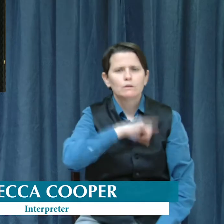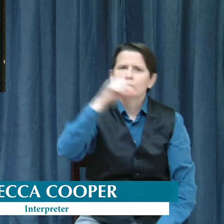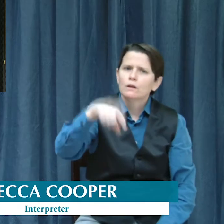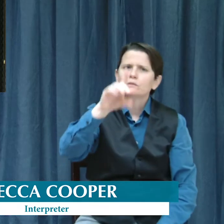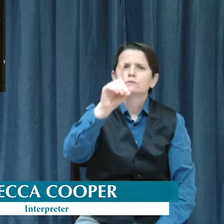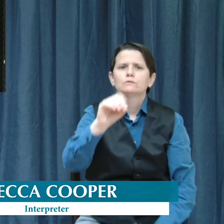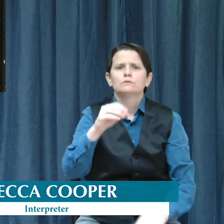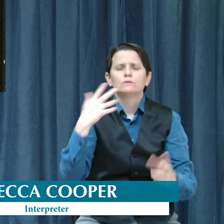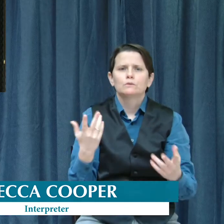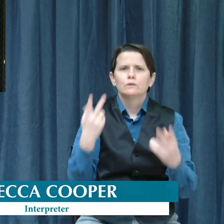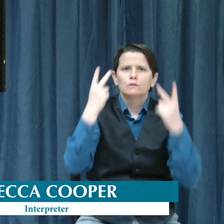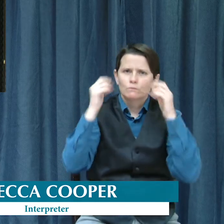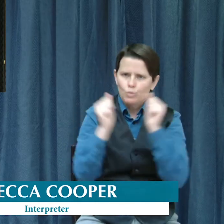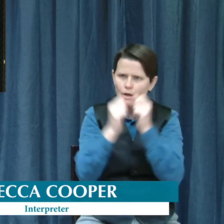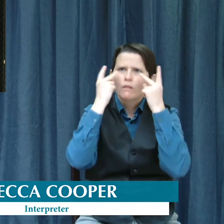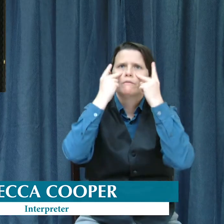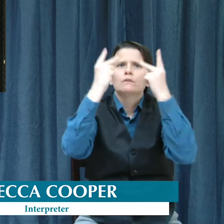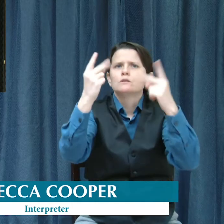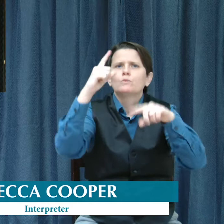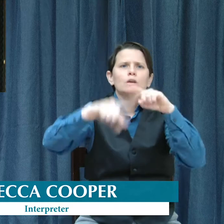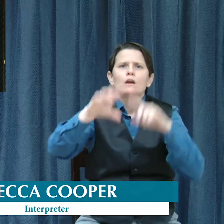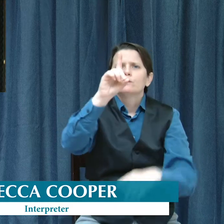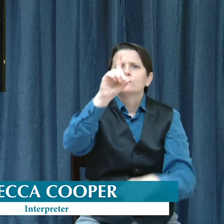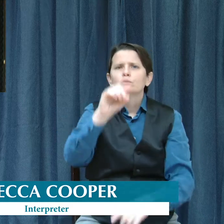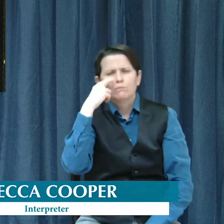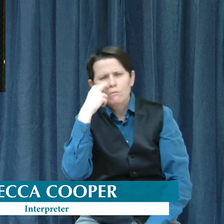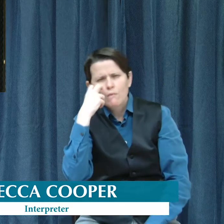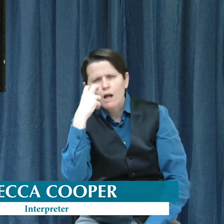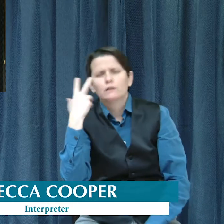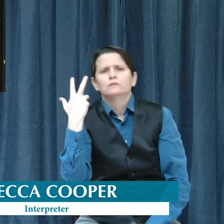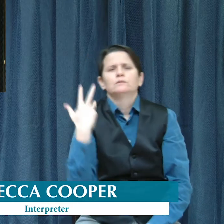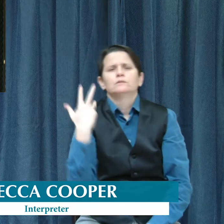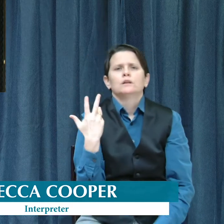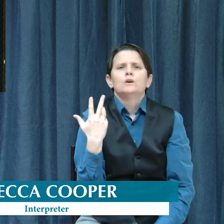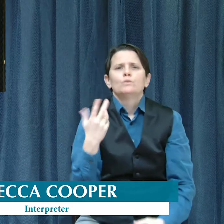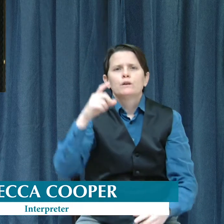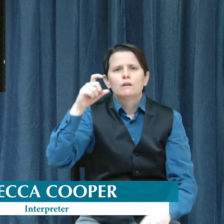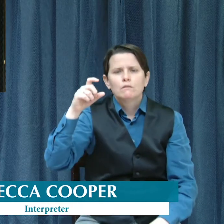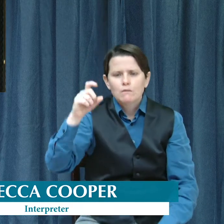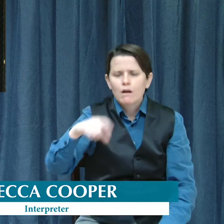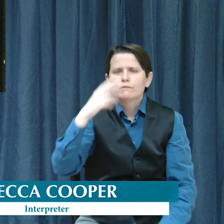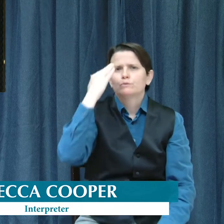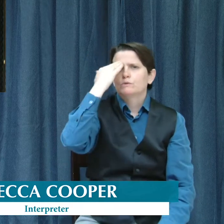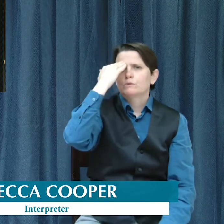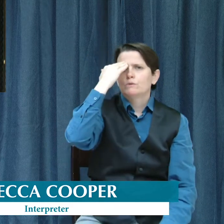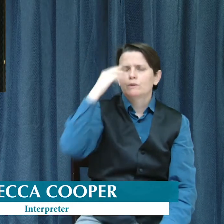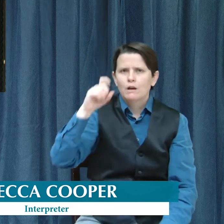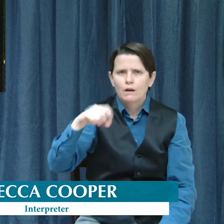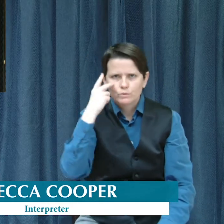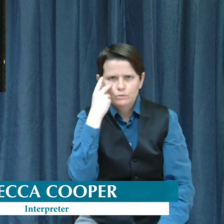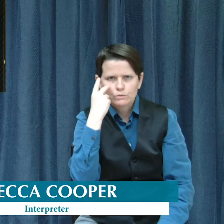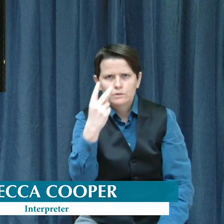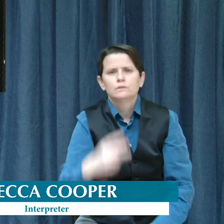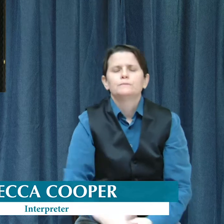were blind. And that's one of the pieces that I kind of want to bring to our awareness as our action